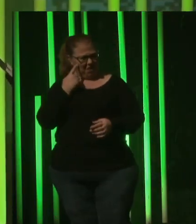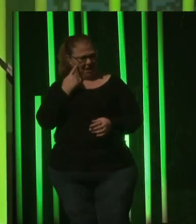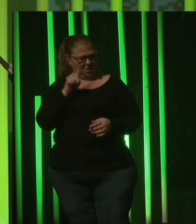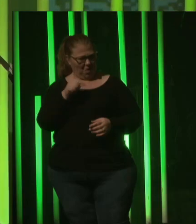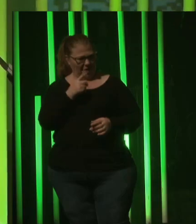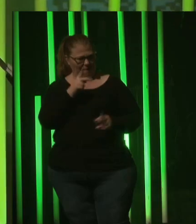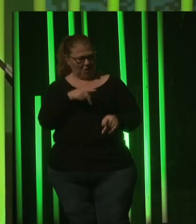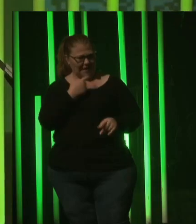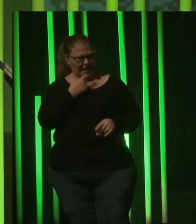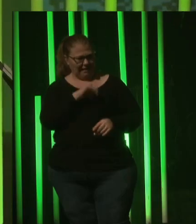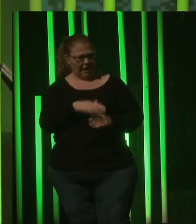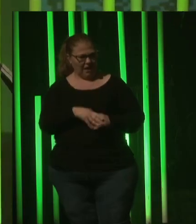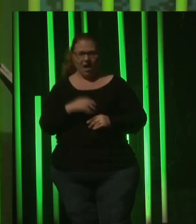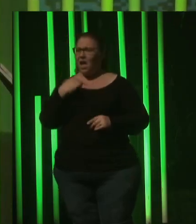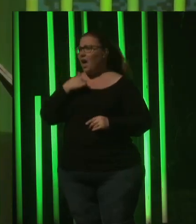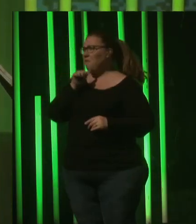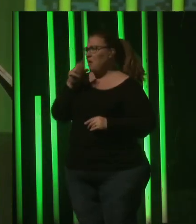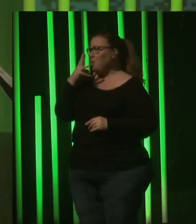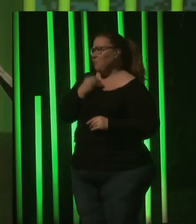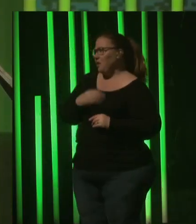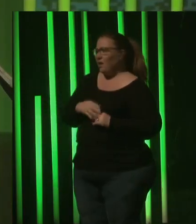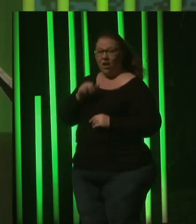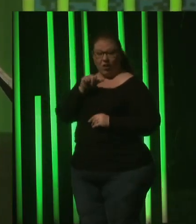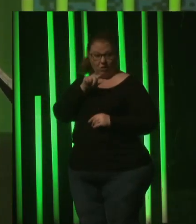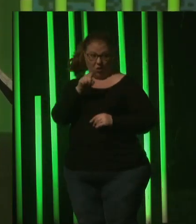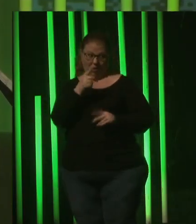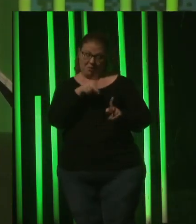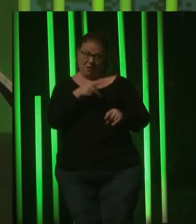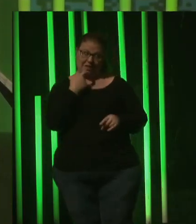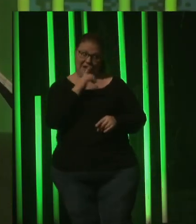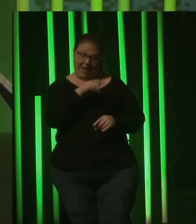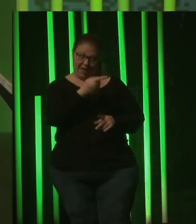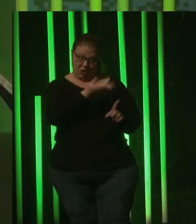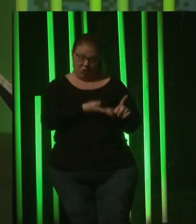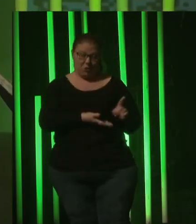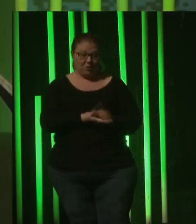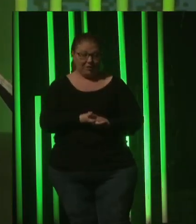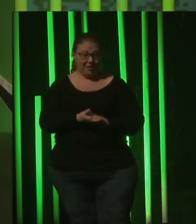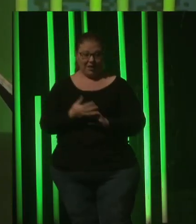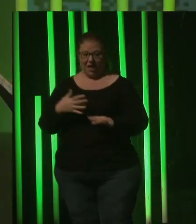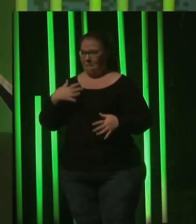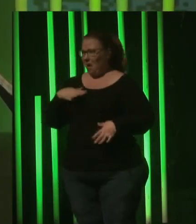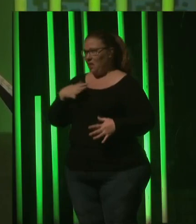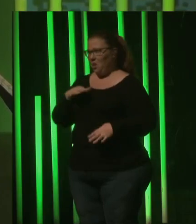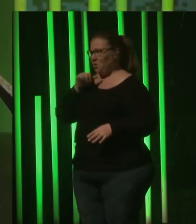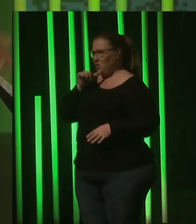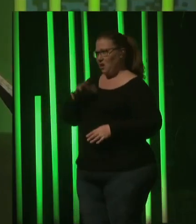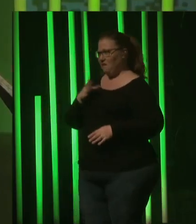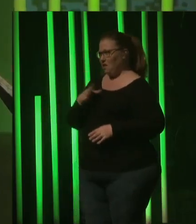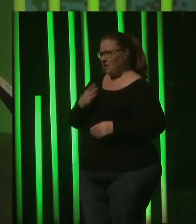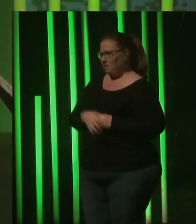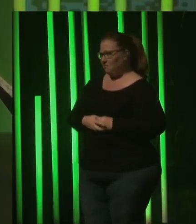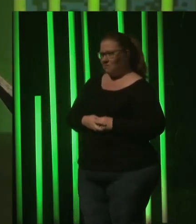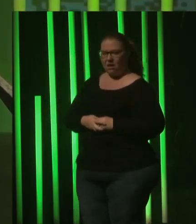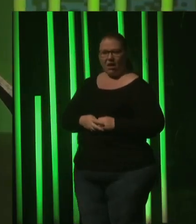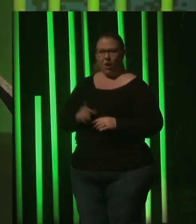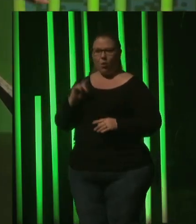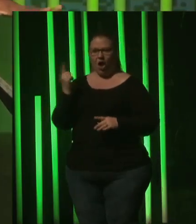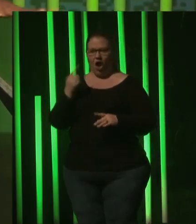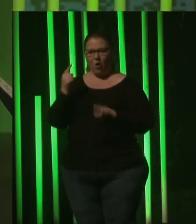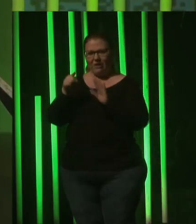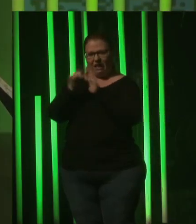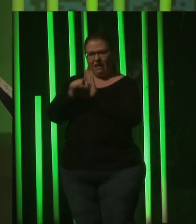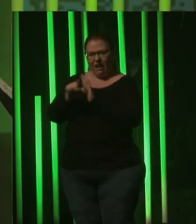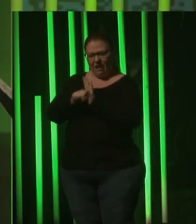saying that? I'm not pretty. You're the only one saying that. My clothes not that good looking. We're always talking